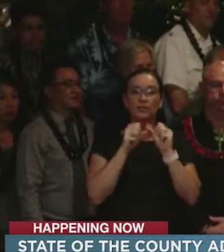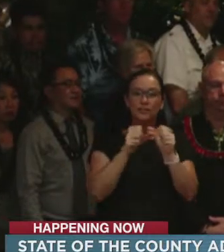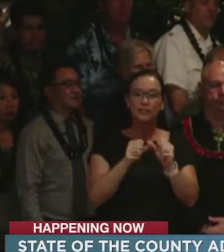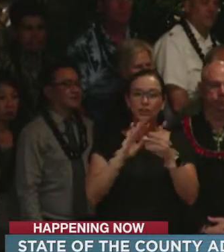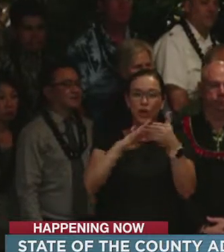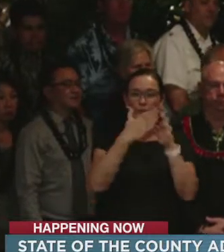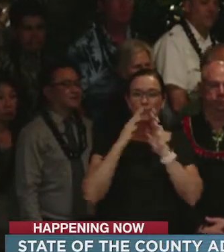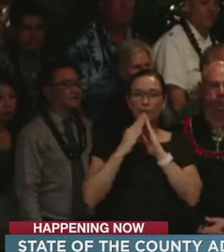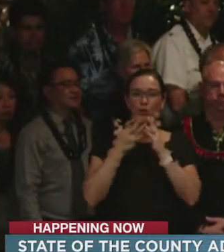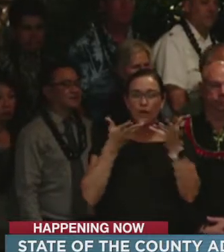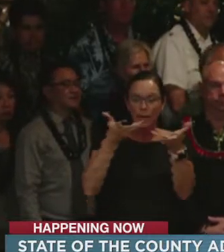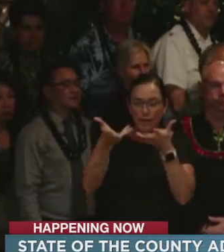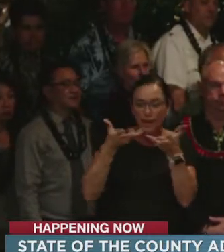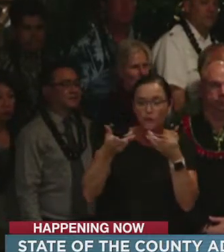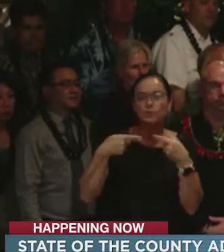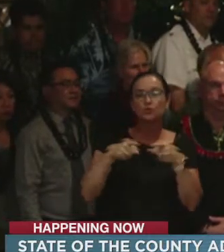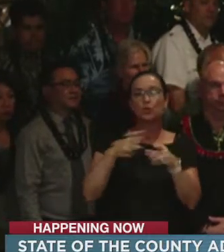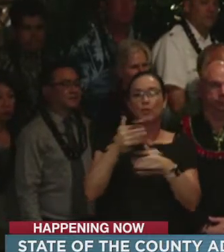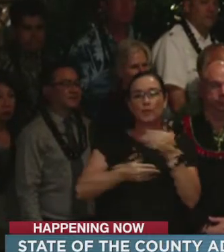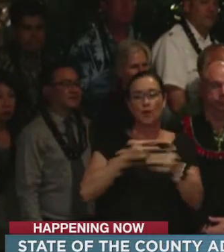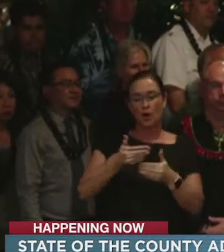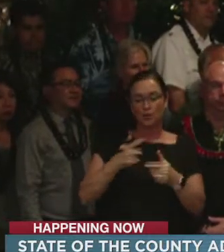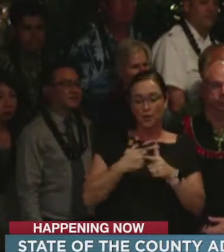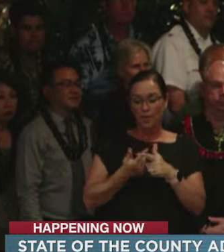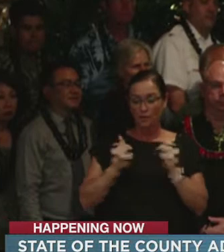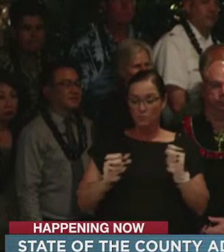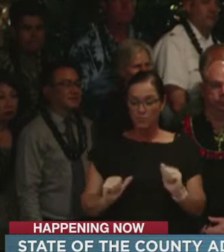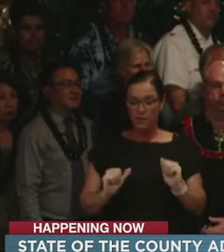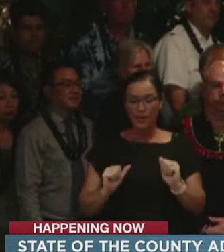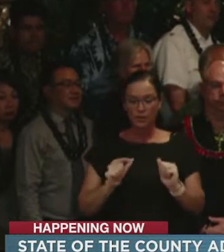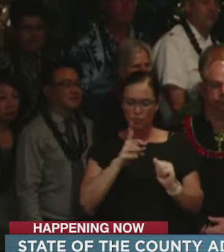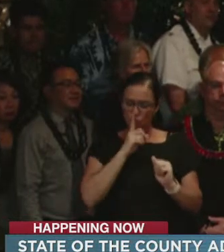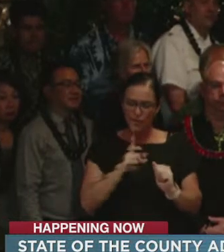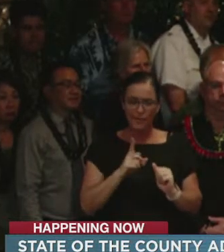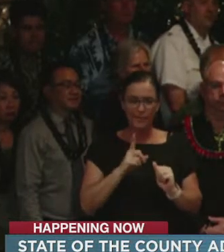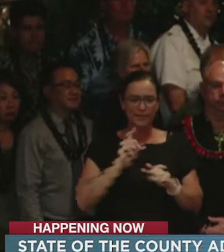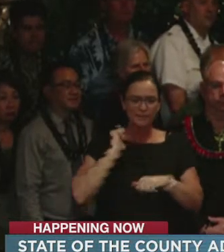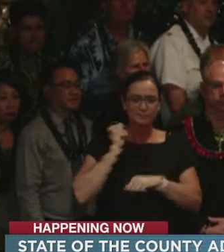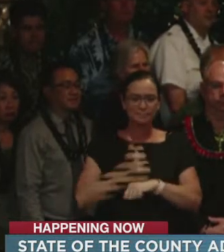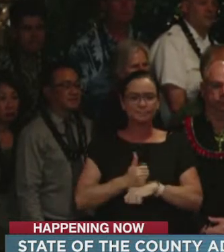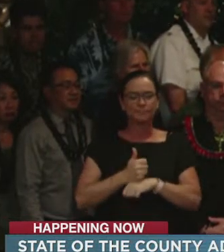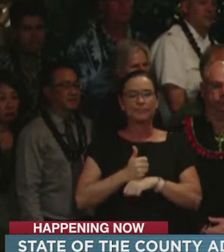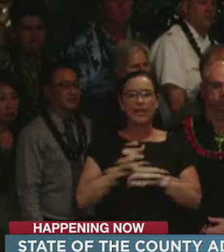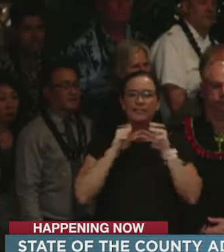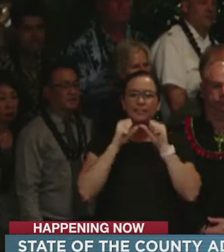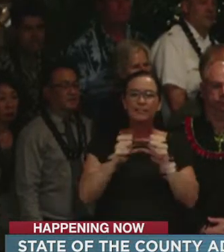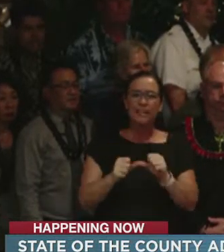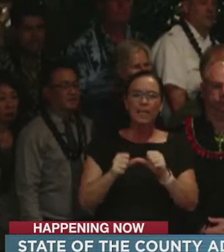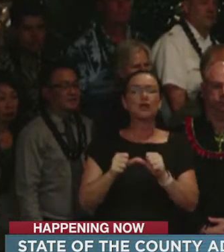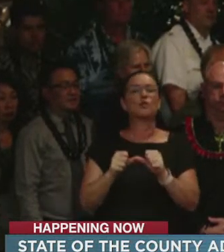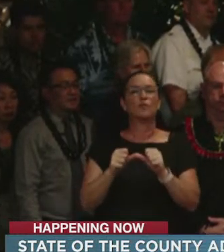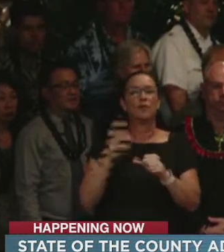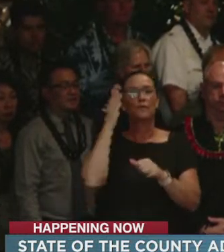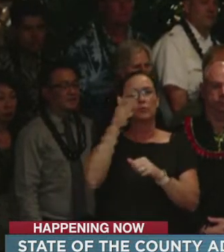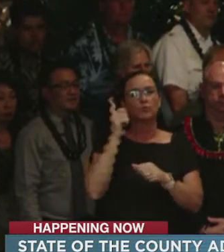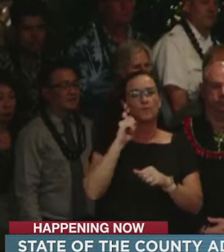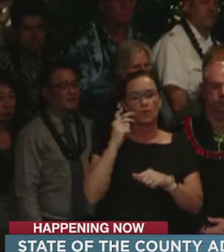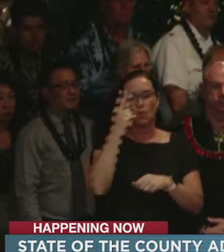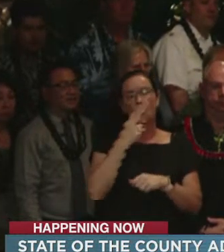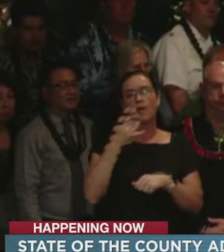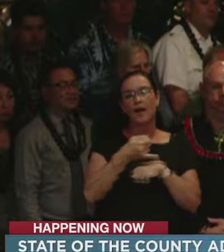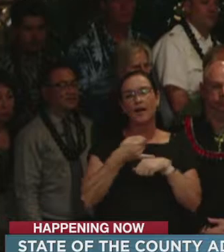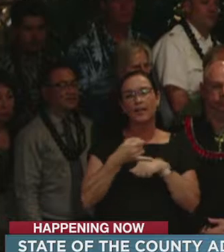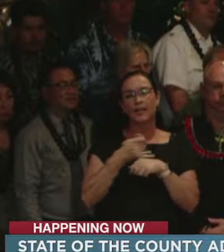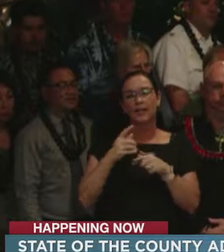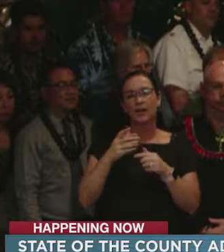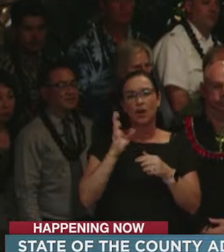engagement through that process so that we can truly forge a sustainable future for Hawaii Island that is adapted to benefit the